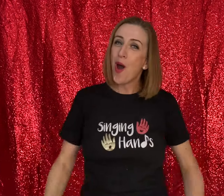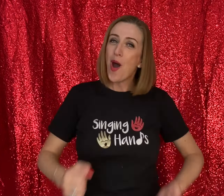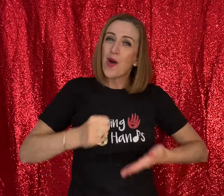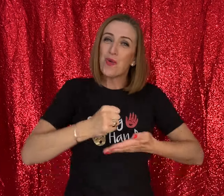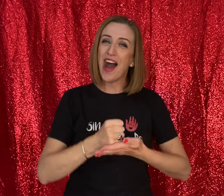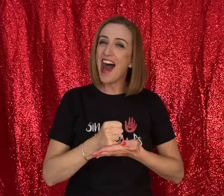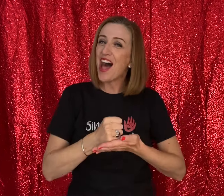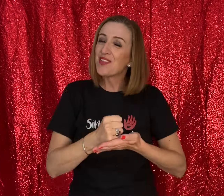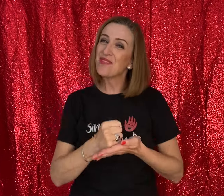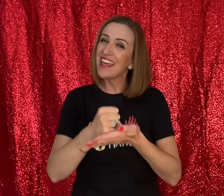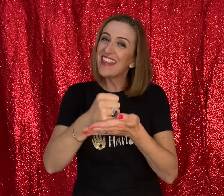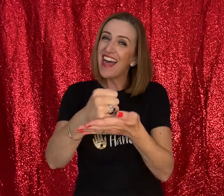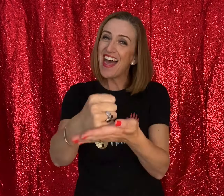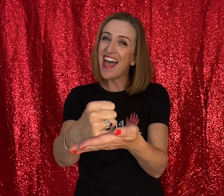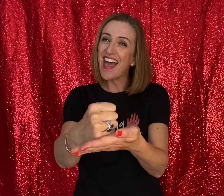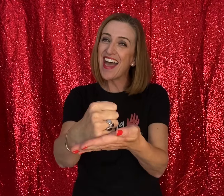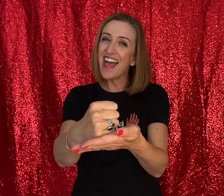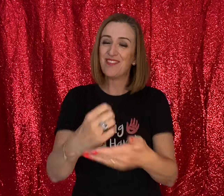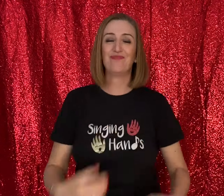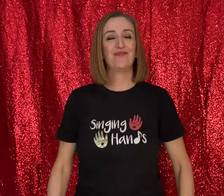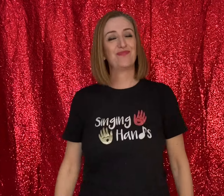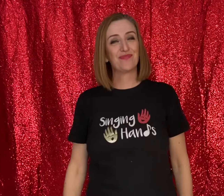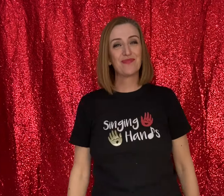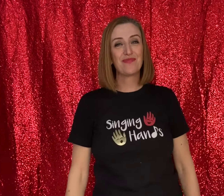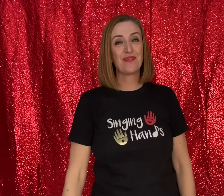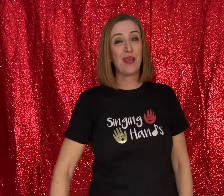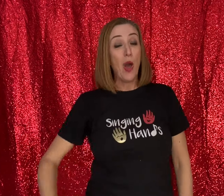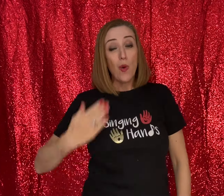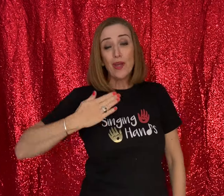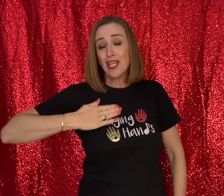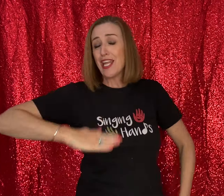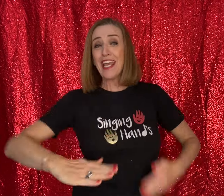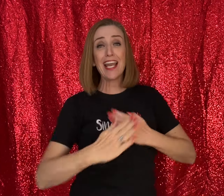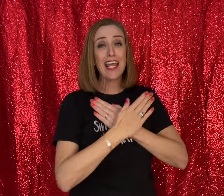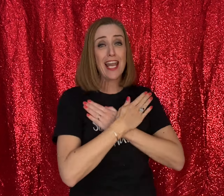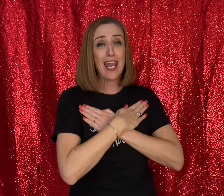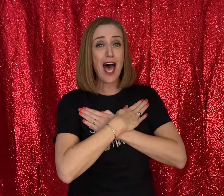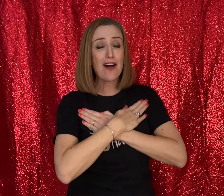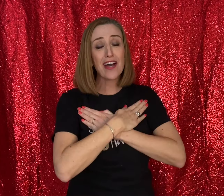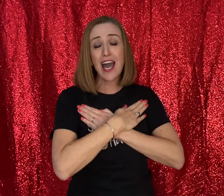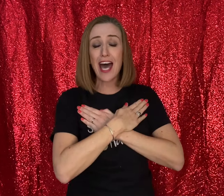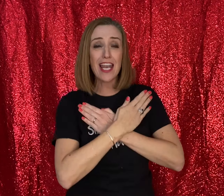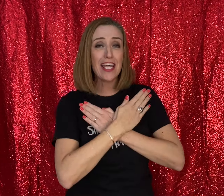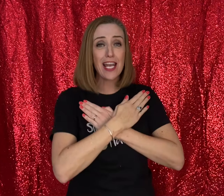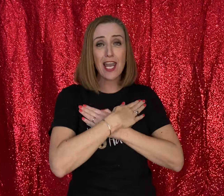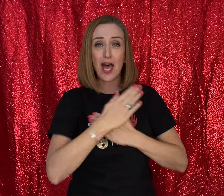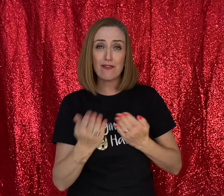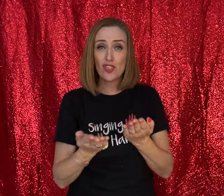Oh, I'll be there when you need a little love. I got a little love to